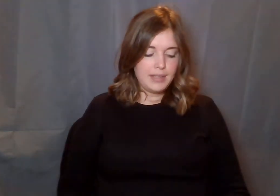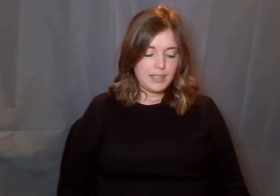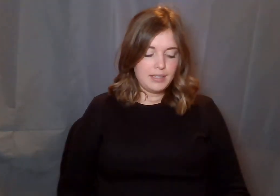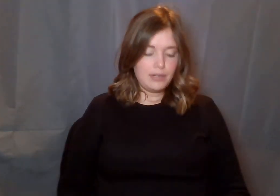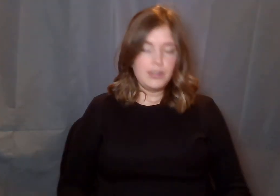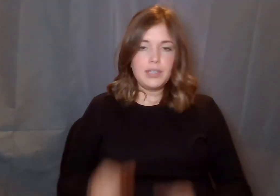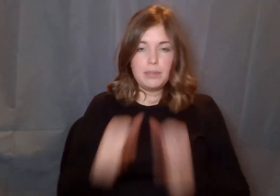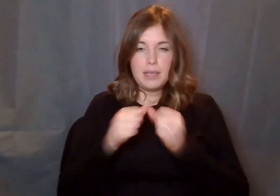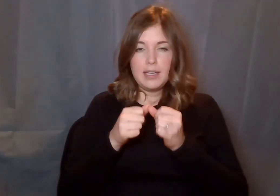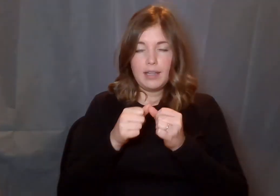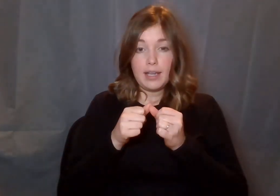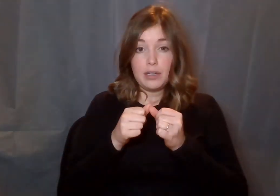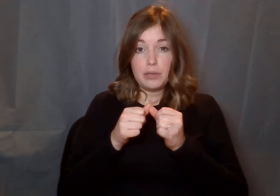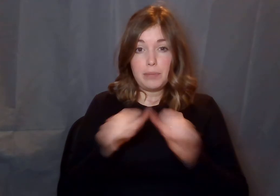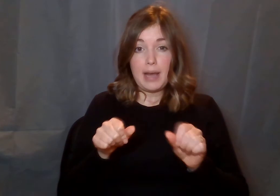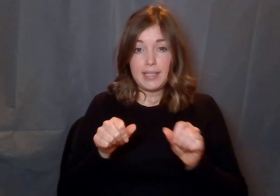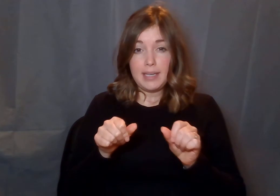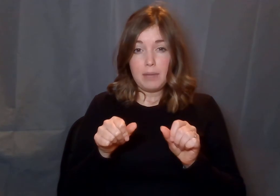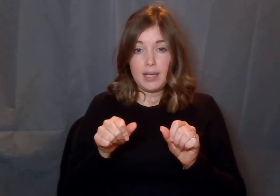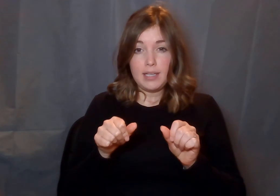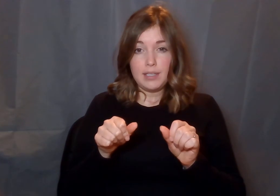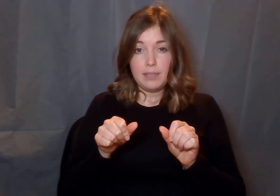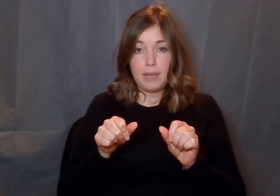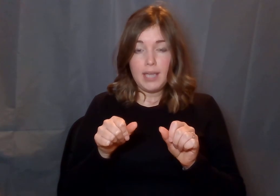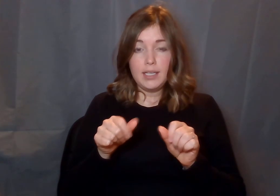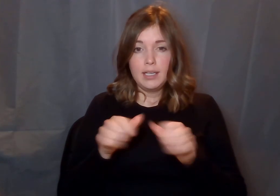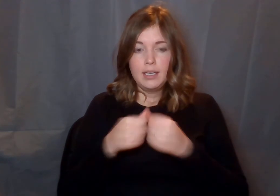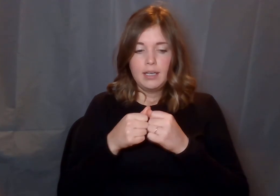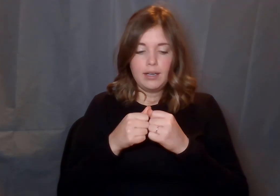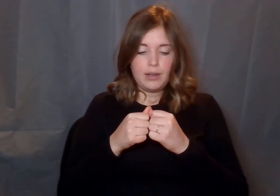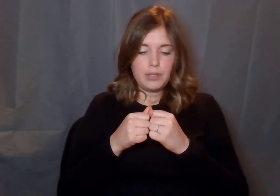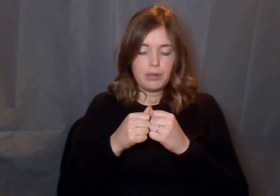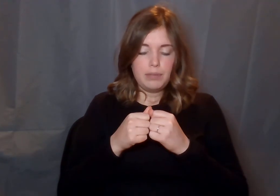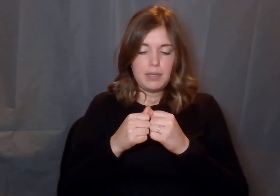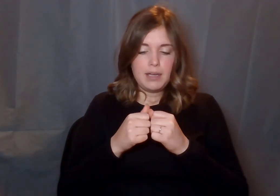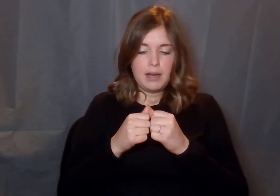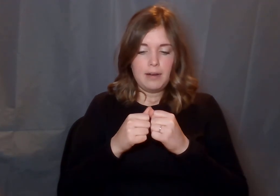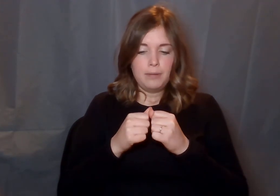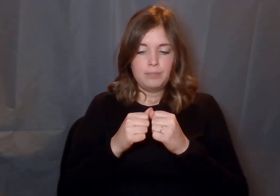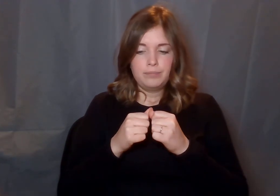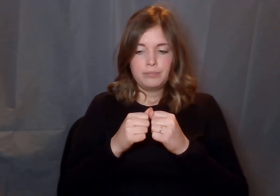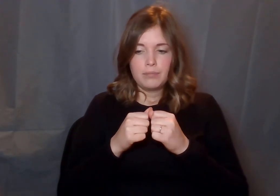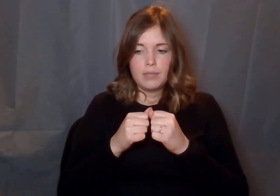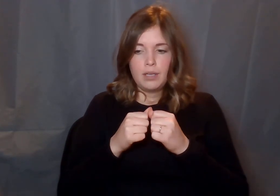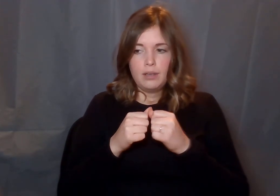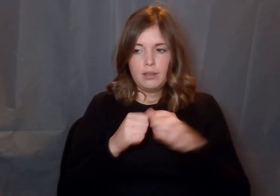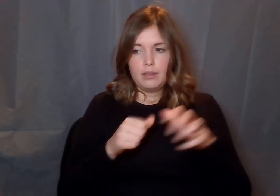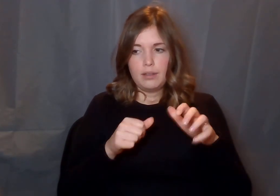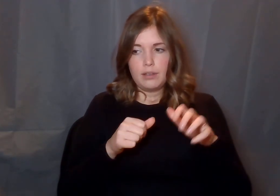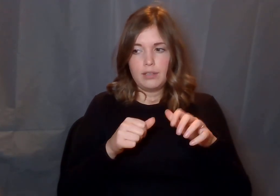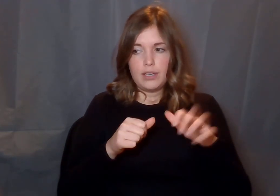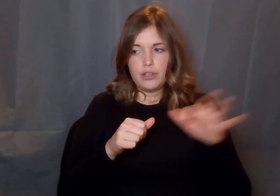Deposit. So this could be like you're depositing money into the bank. It also could be the